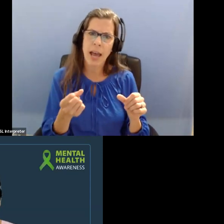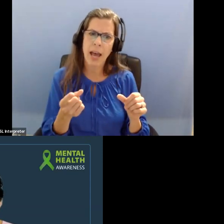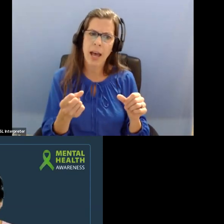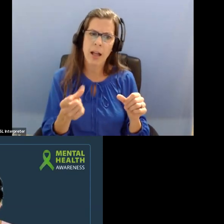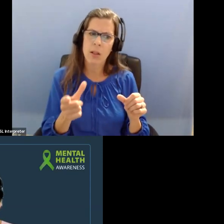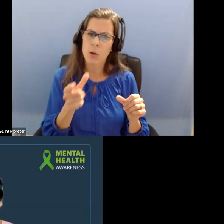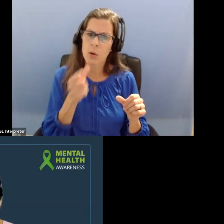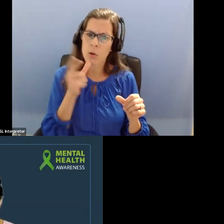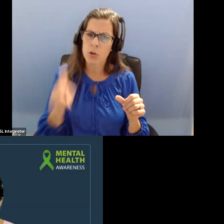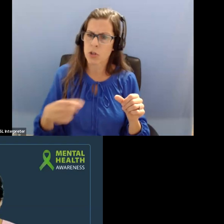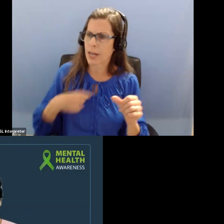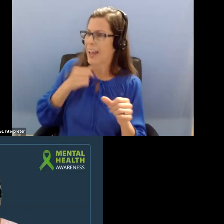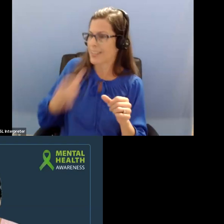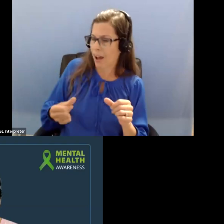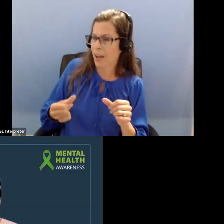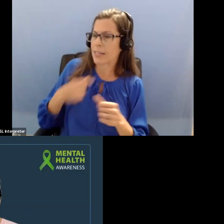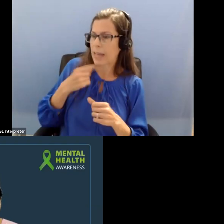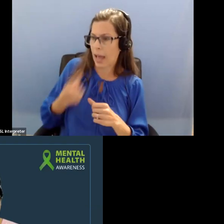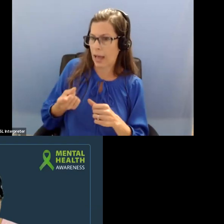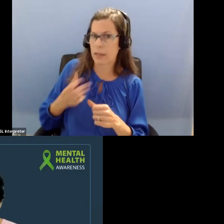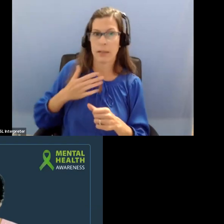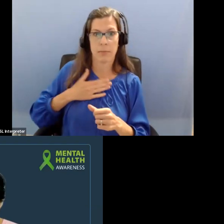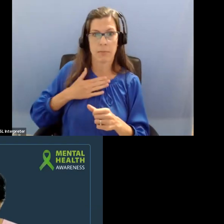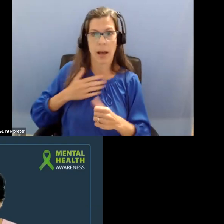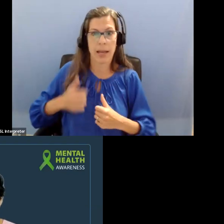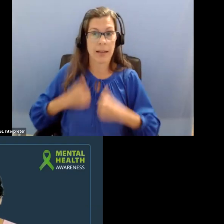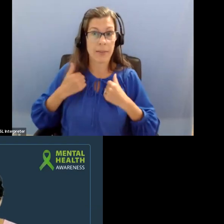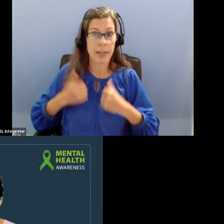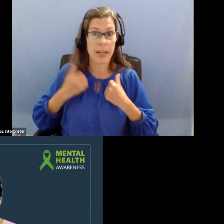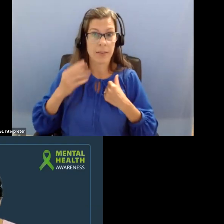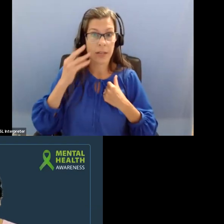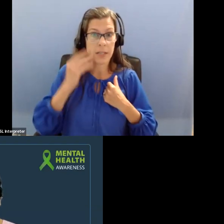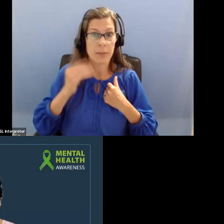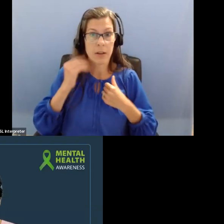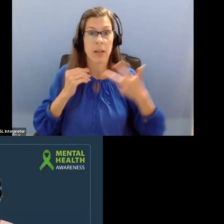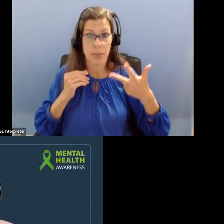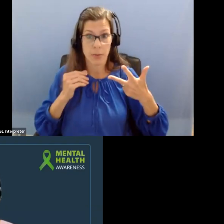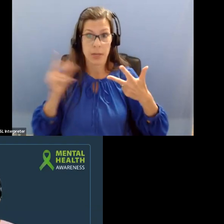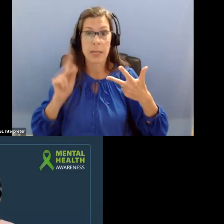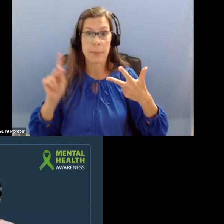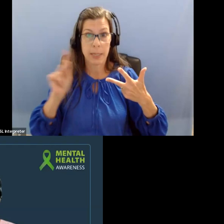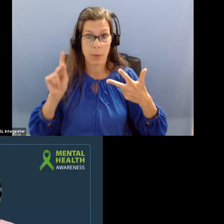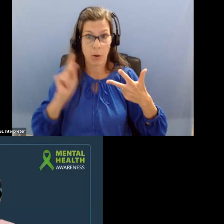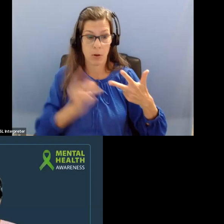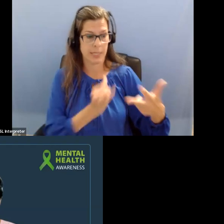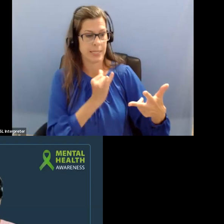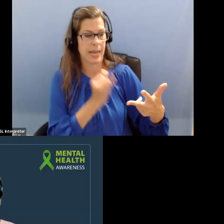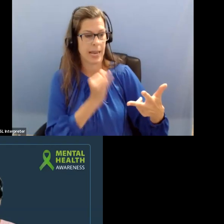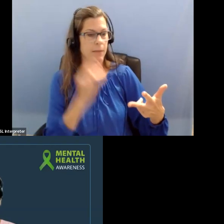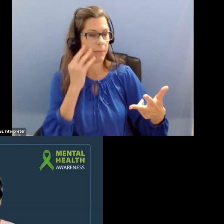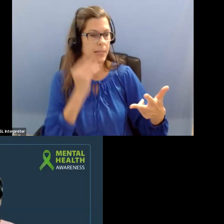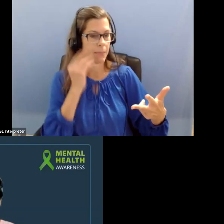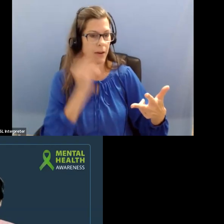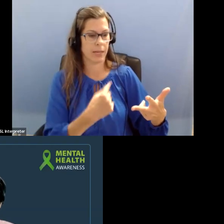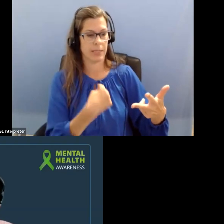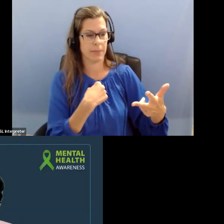I'm talking about my lived experience, people, you know, the three other people on the CRIS. And then there is,